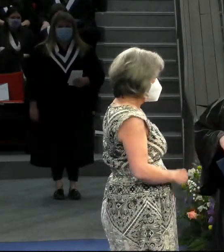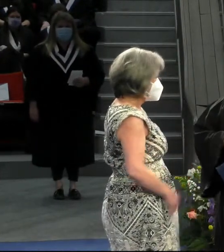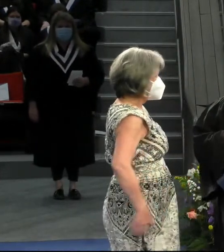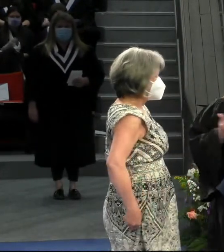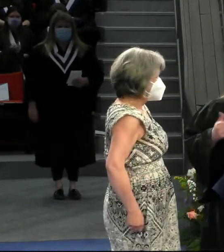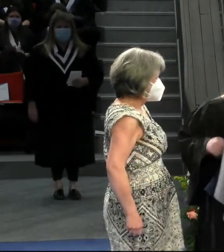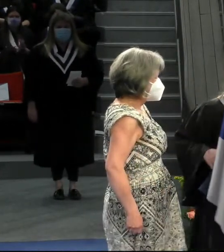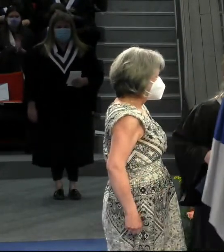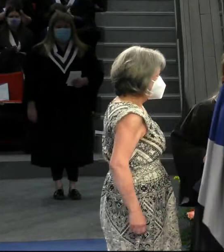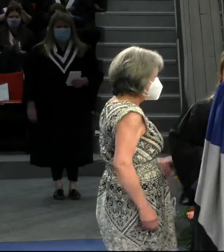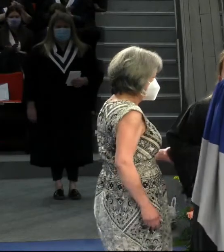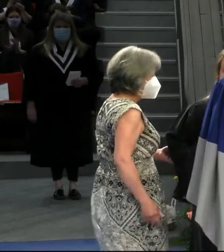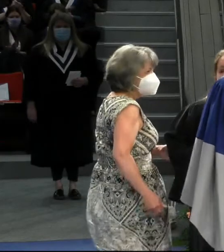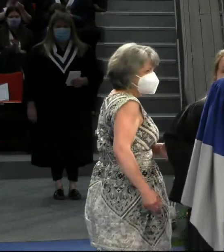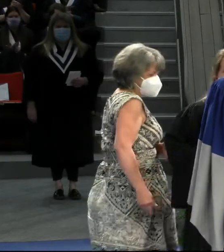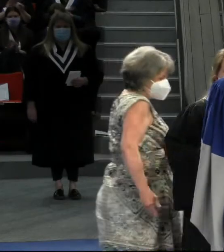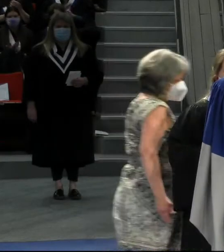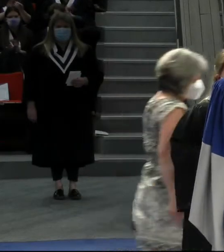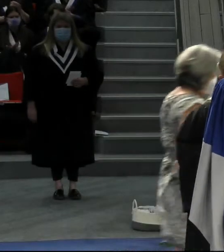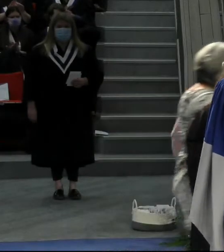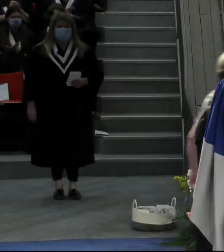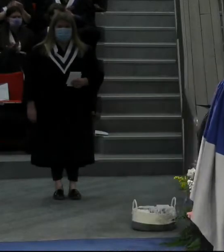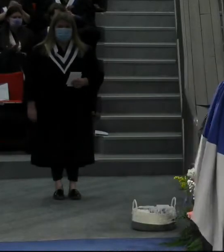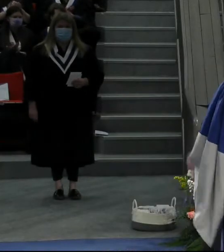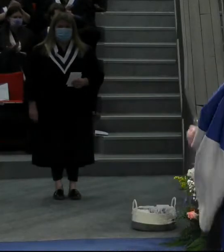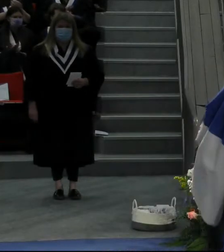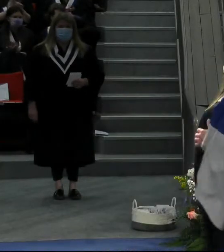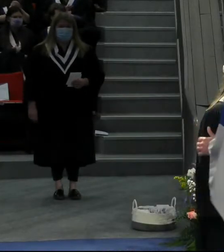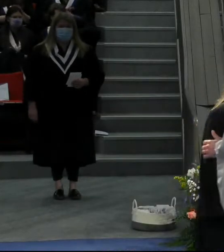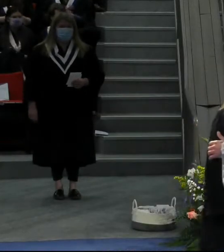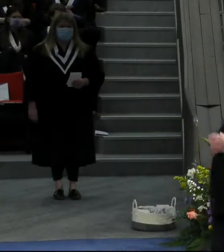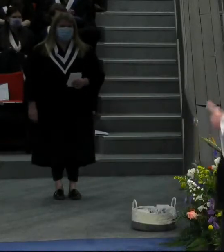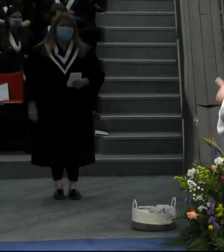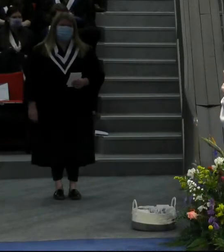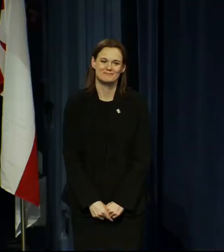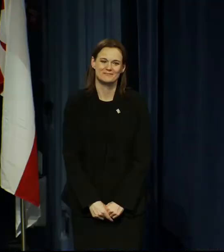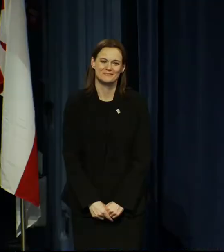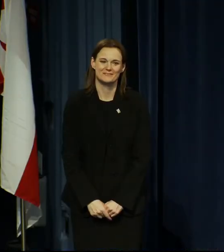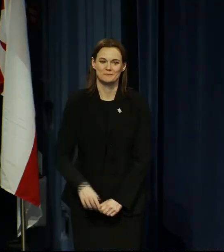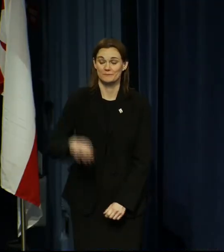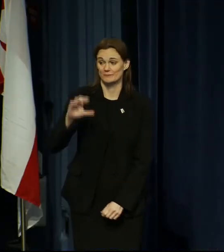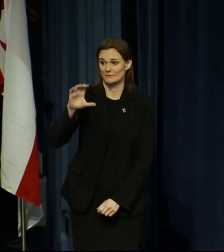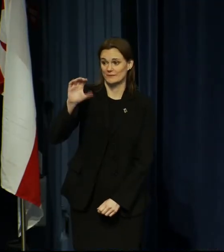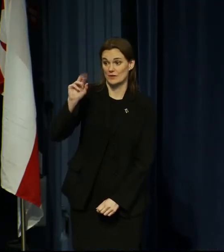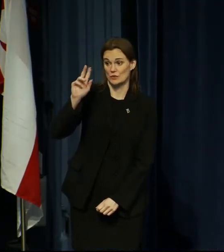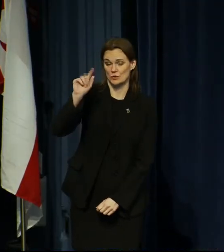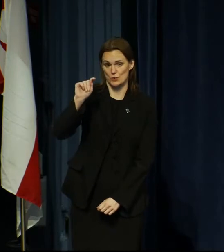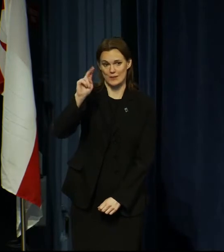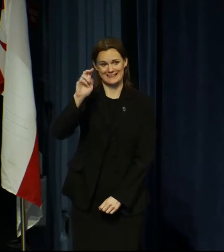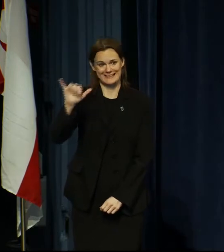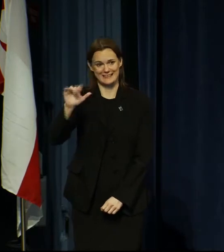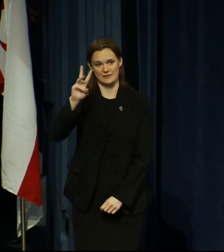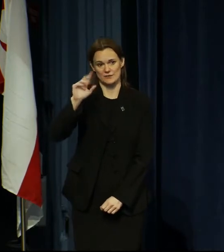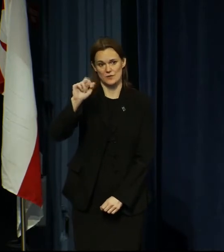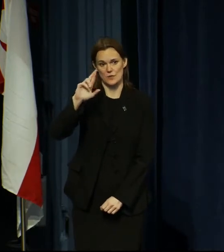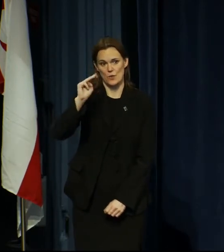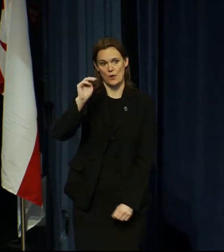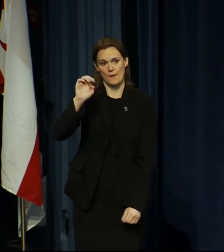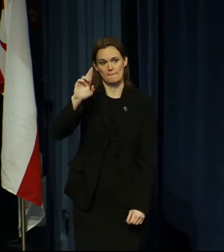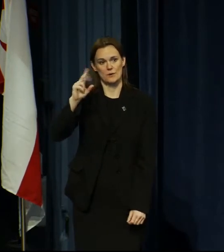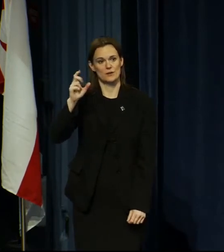Services Association of Nova Scotia, or ISANS. Her foundational efforts in immigration would also help